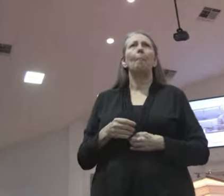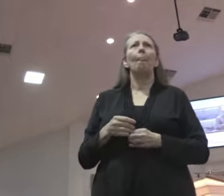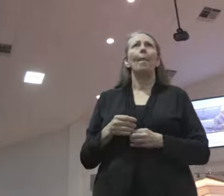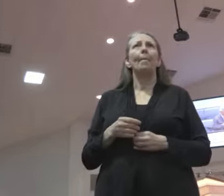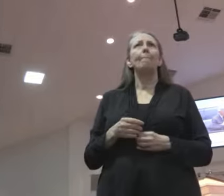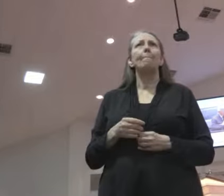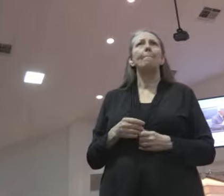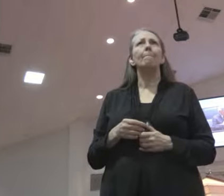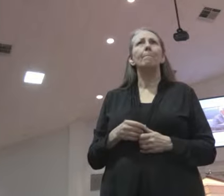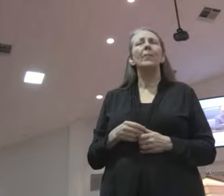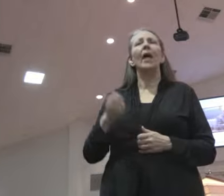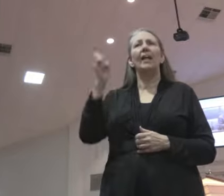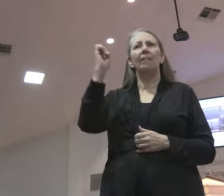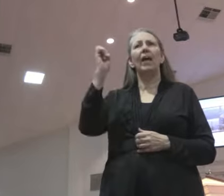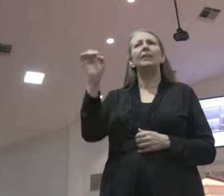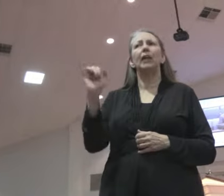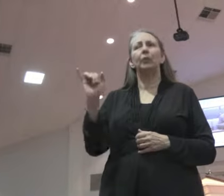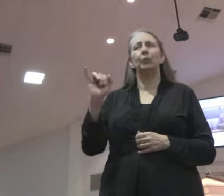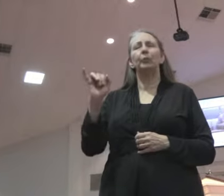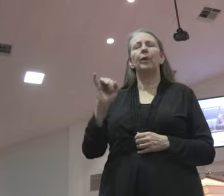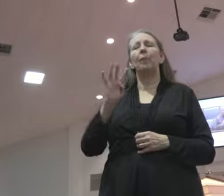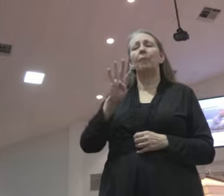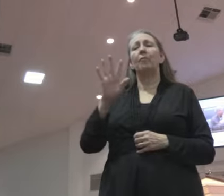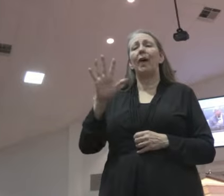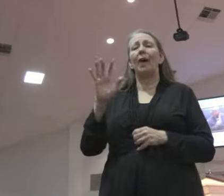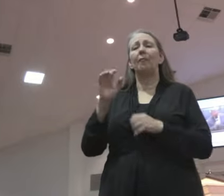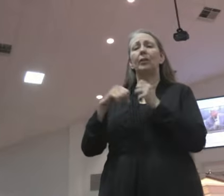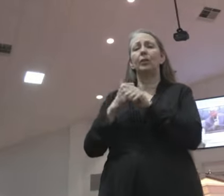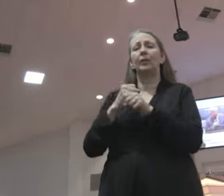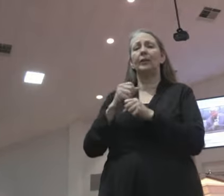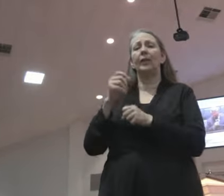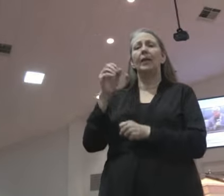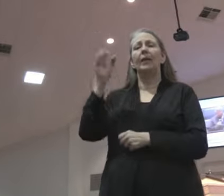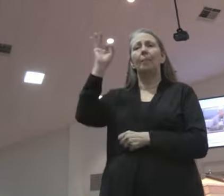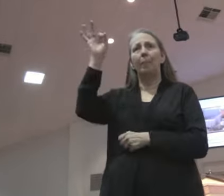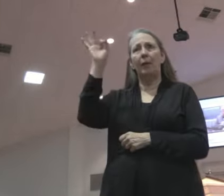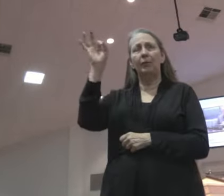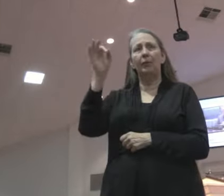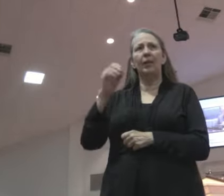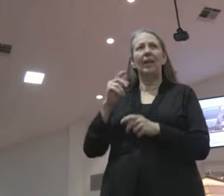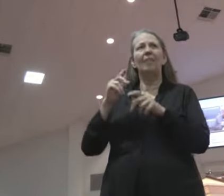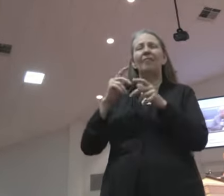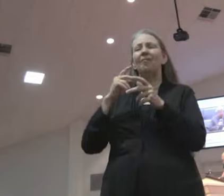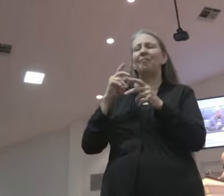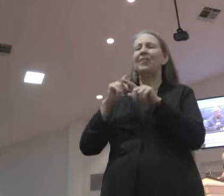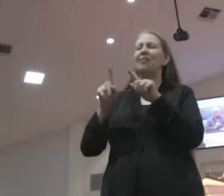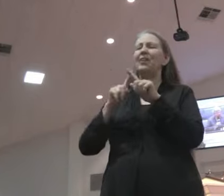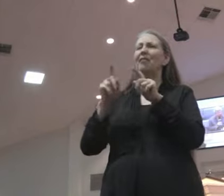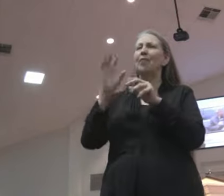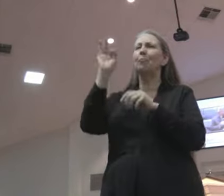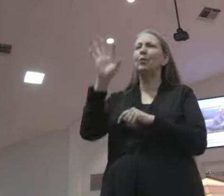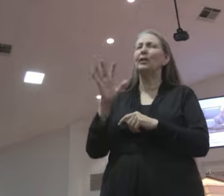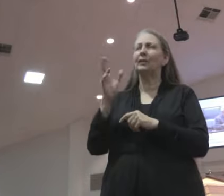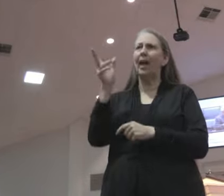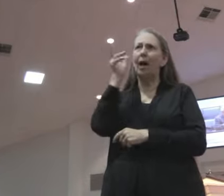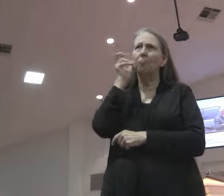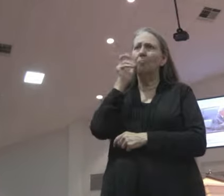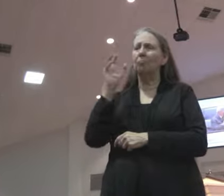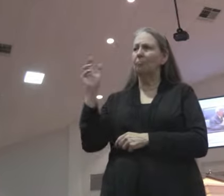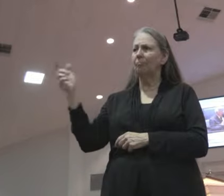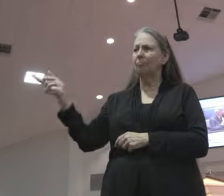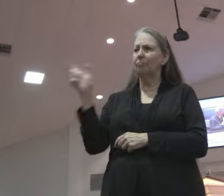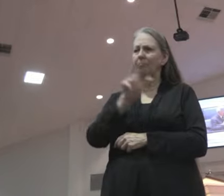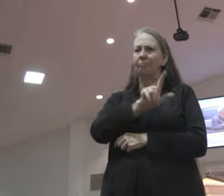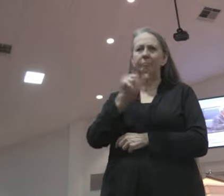but in 45 years of pastoring and having preachers come through and listening, one of the